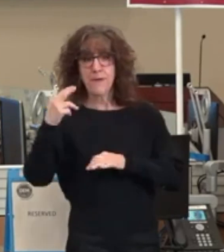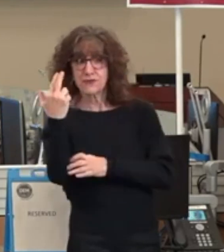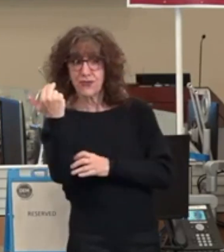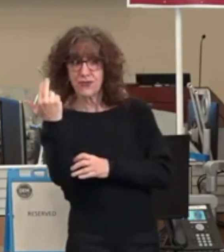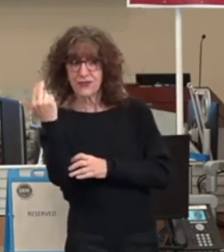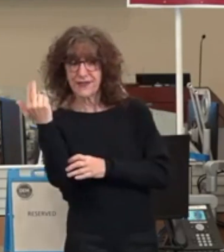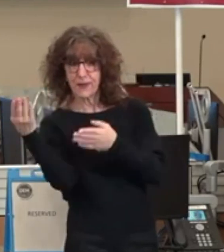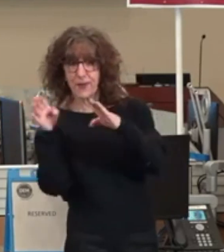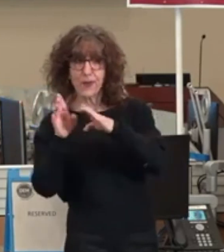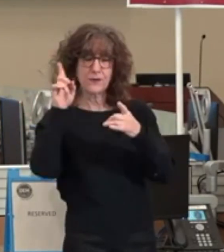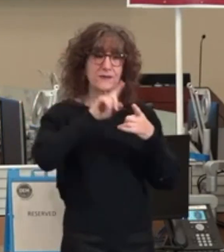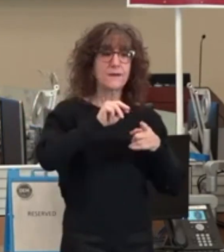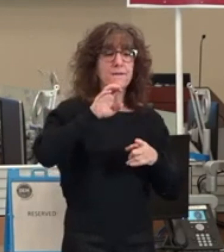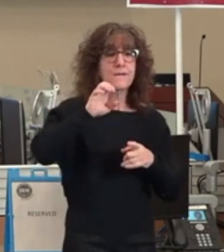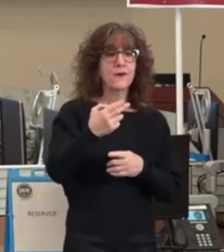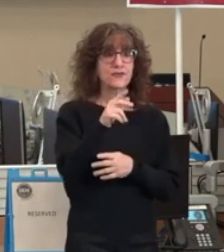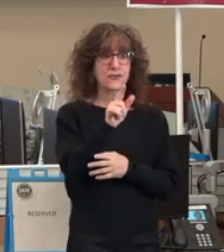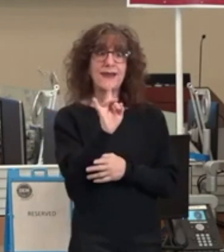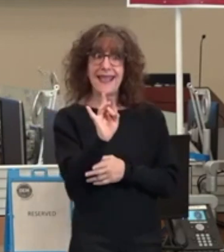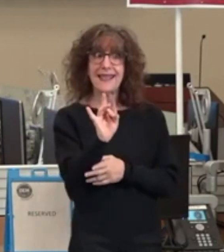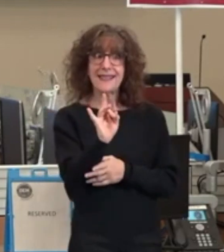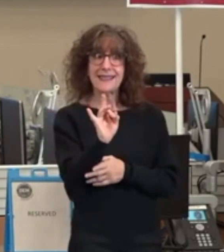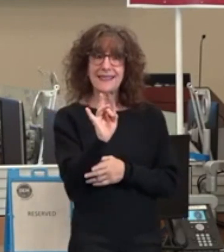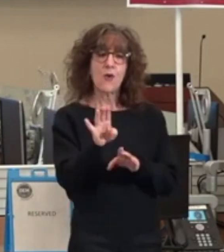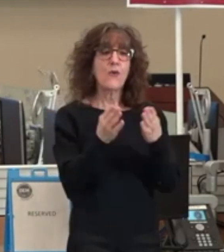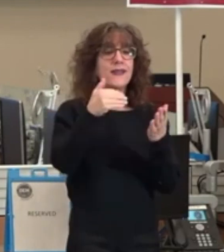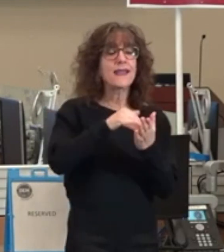13th through March 28th, and it will